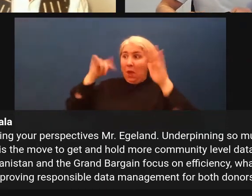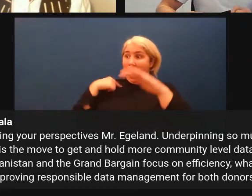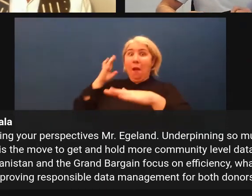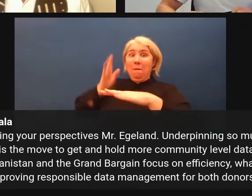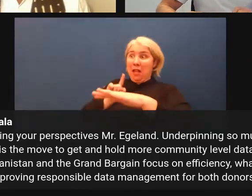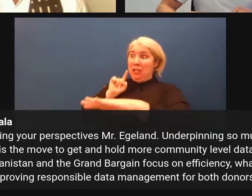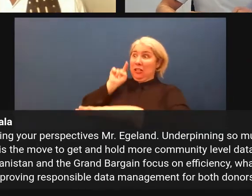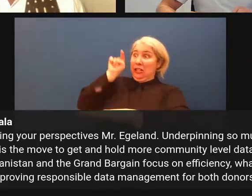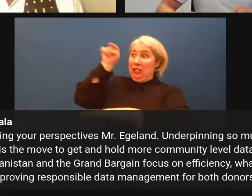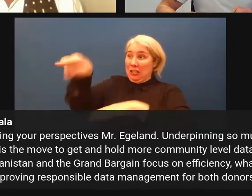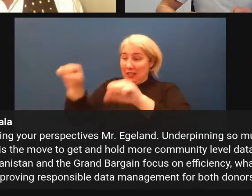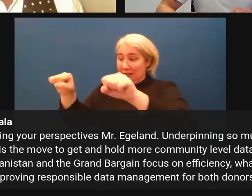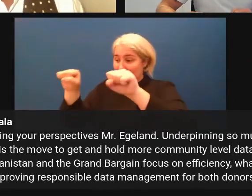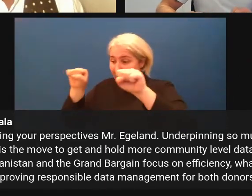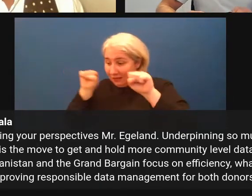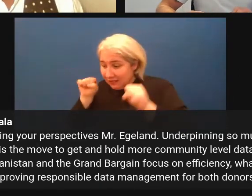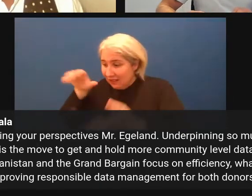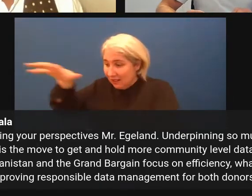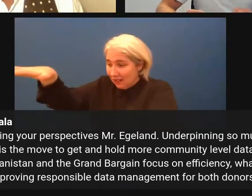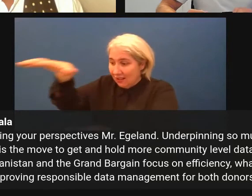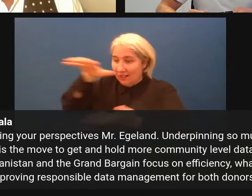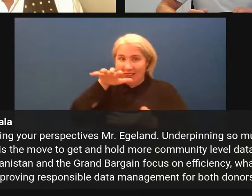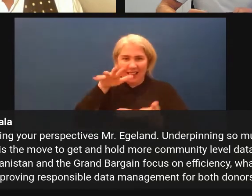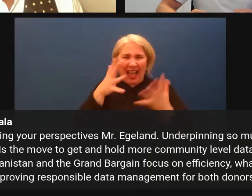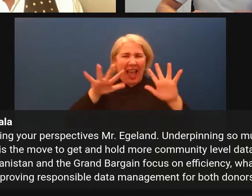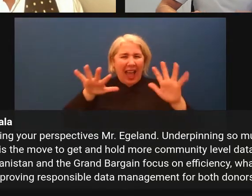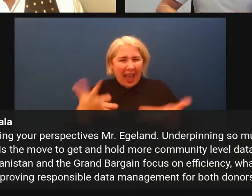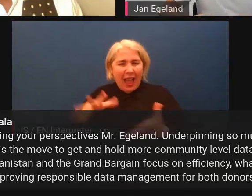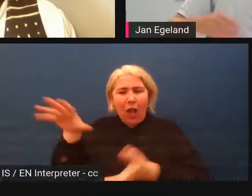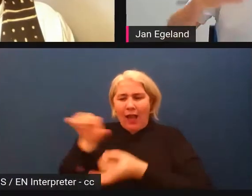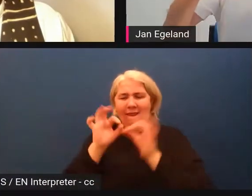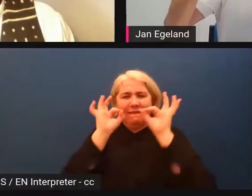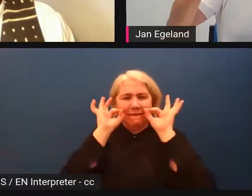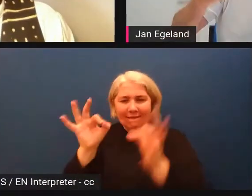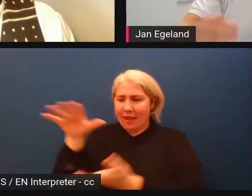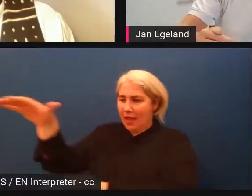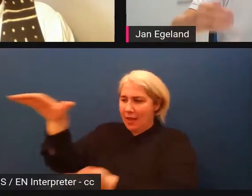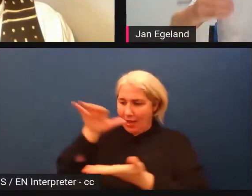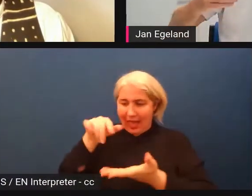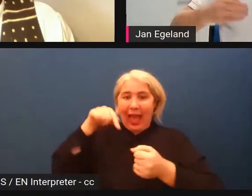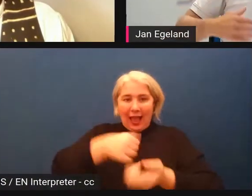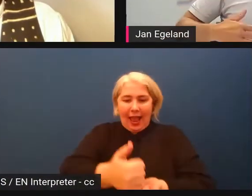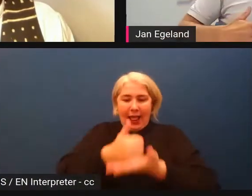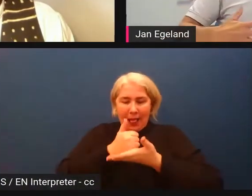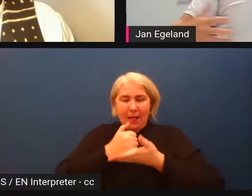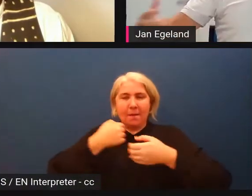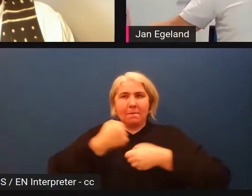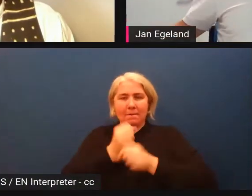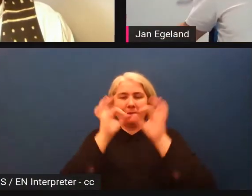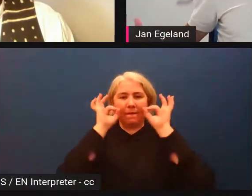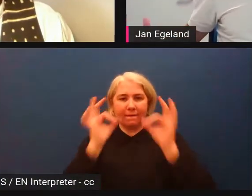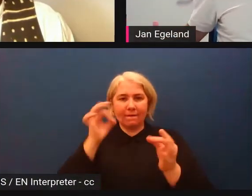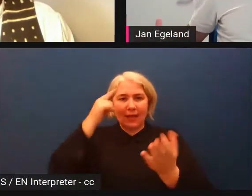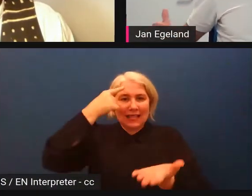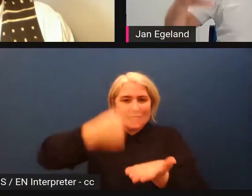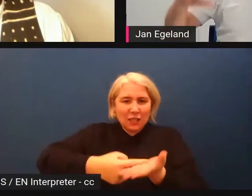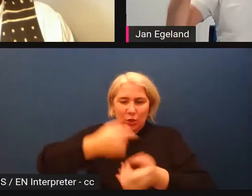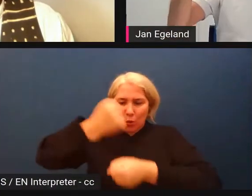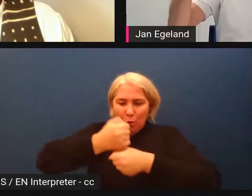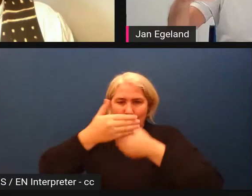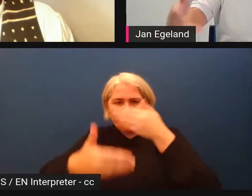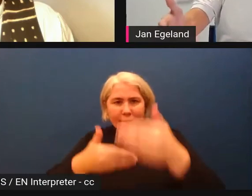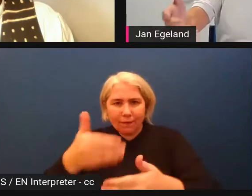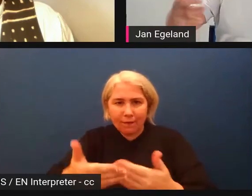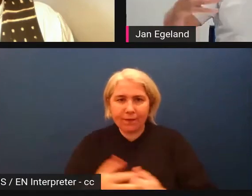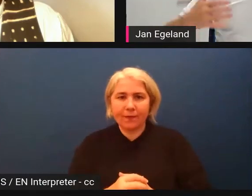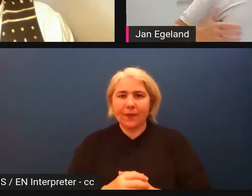question. It's a great question. One of the achievements of the grand bargain era, according